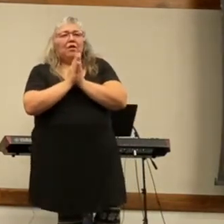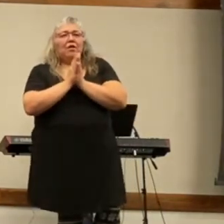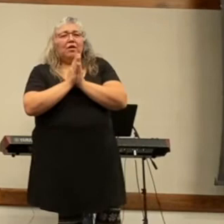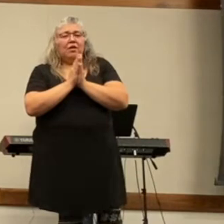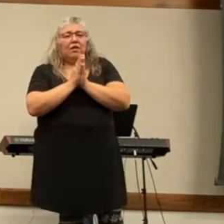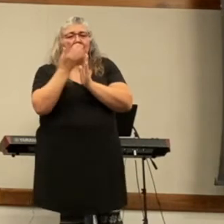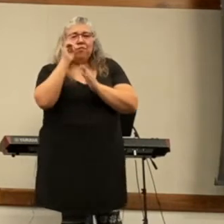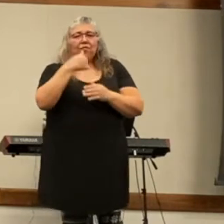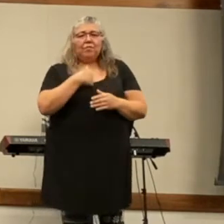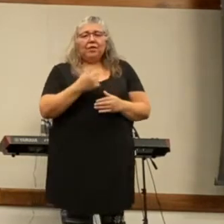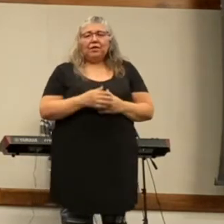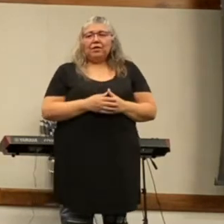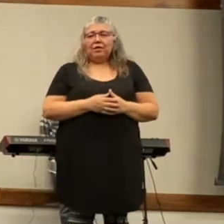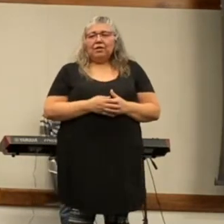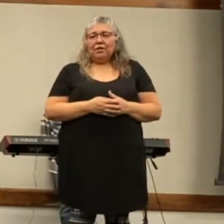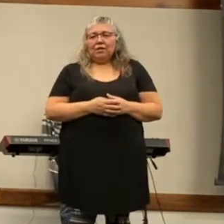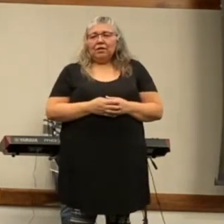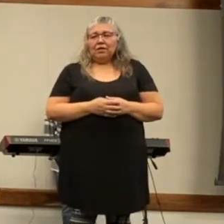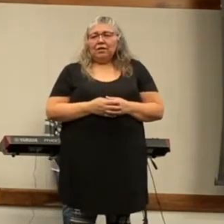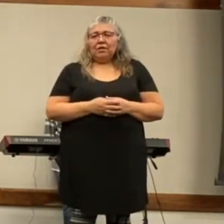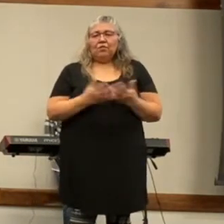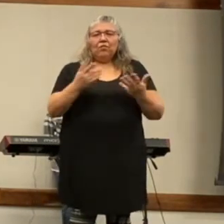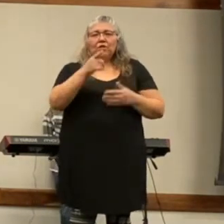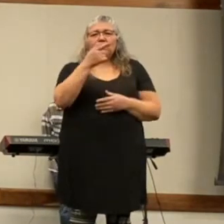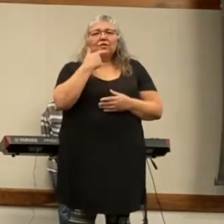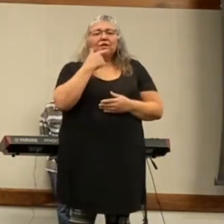Pray for me. Yeah. What you said is true.